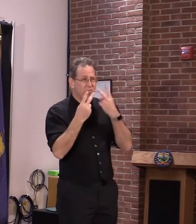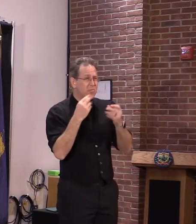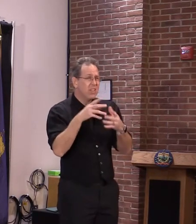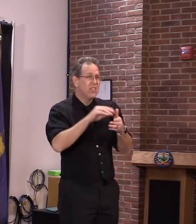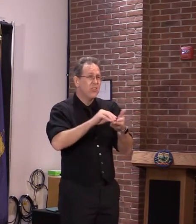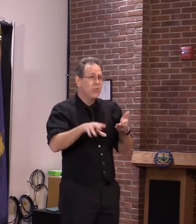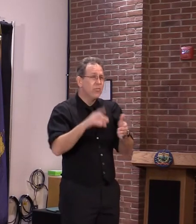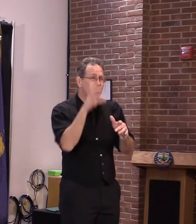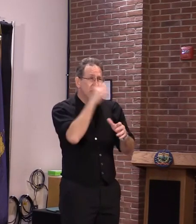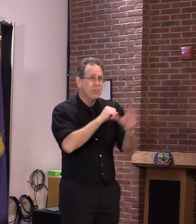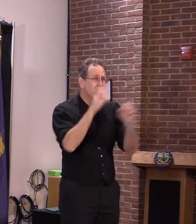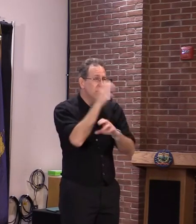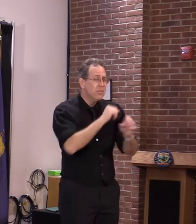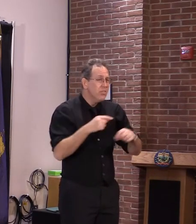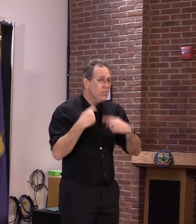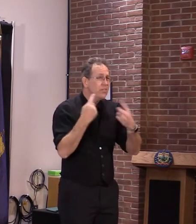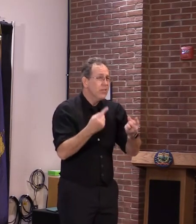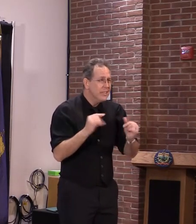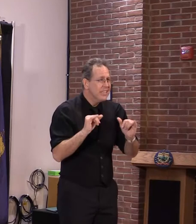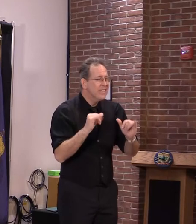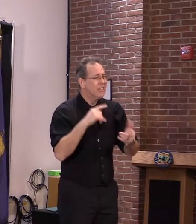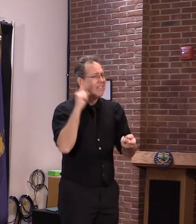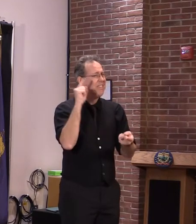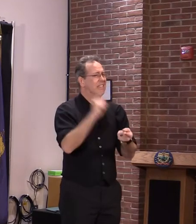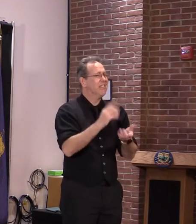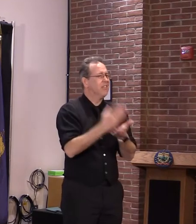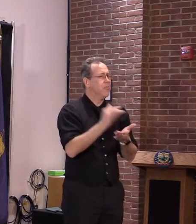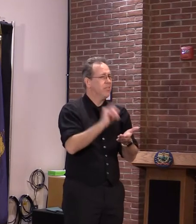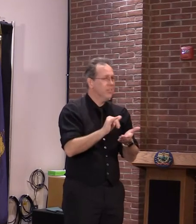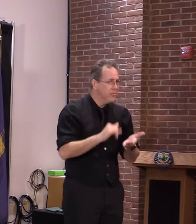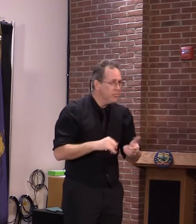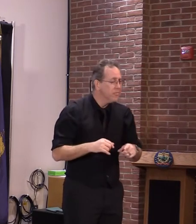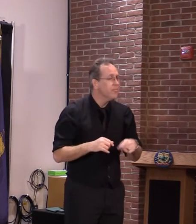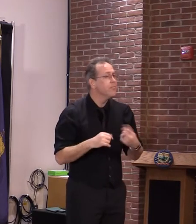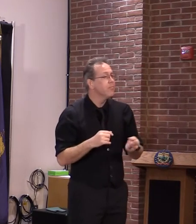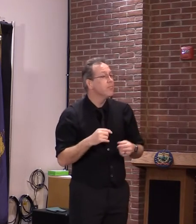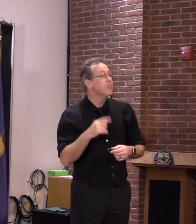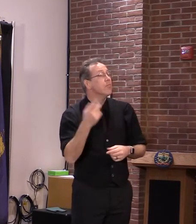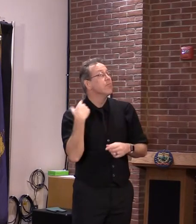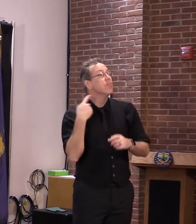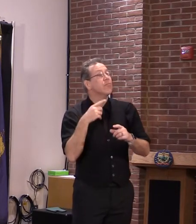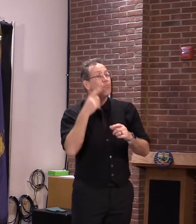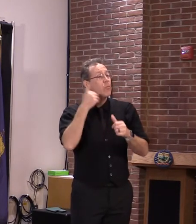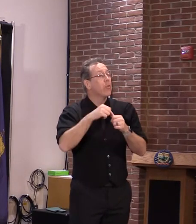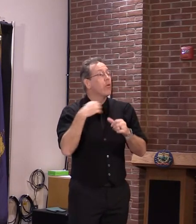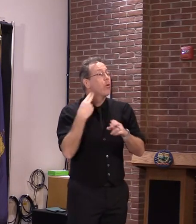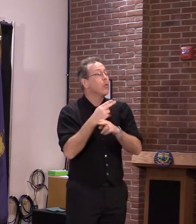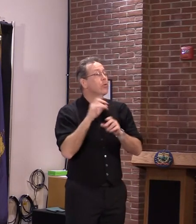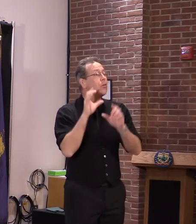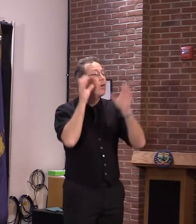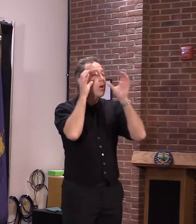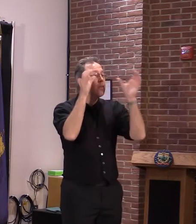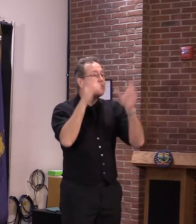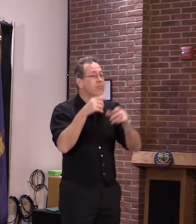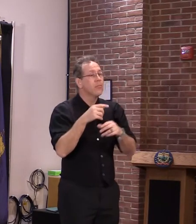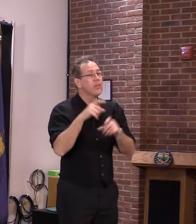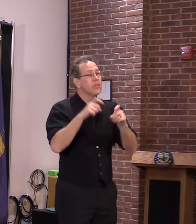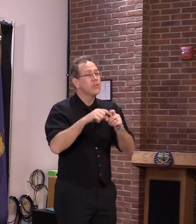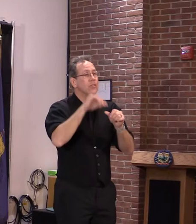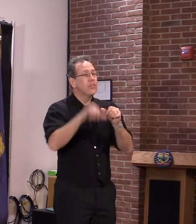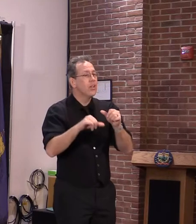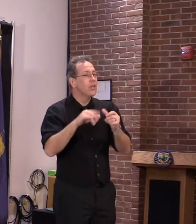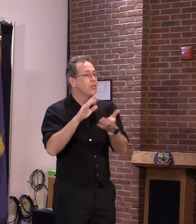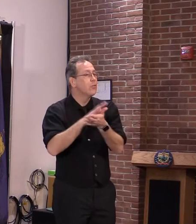Stay, which was a more targeted approach, we saw, I think, a 1% positivity rate in Test to Stay. So even that being a more targeted approach was